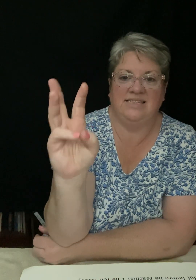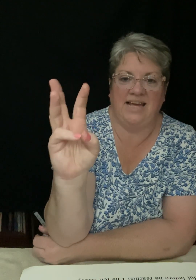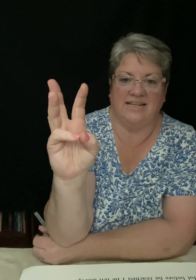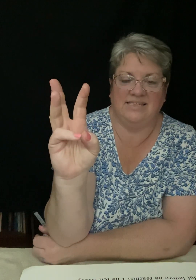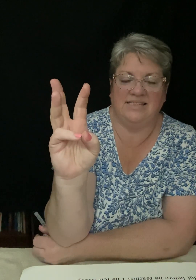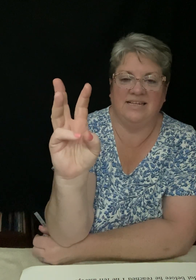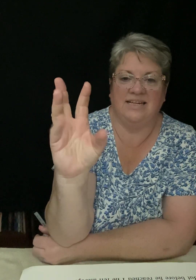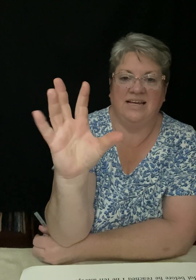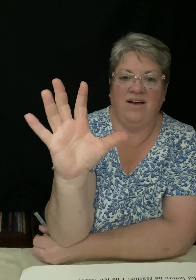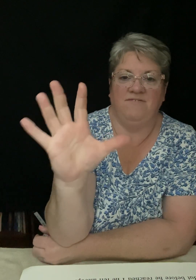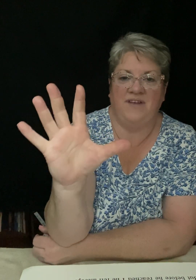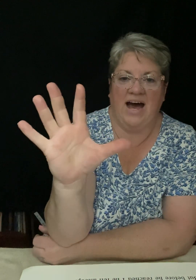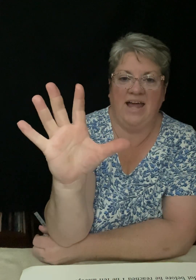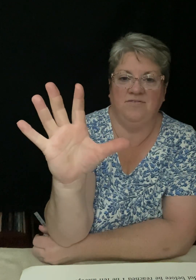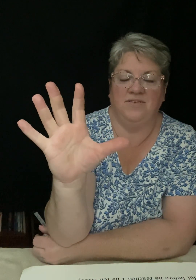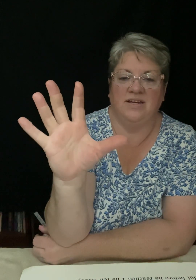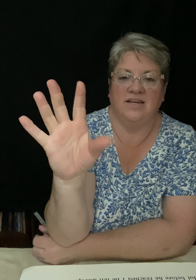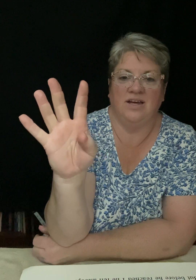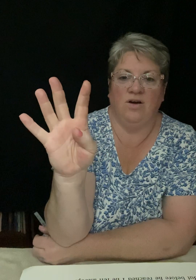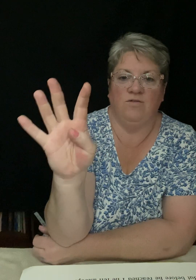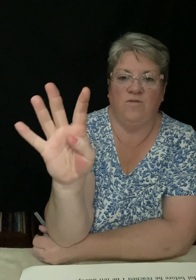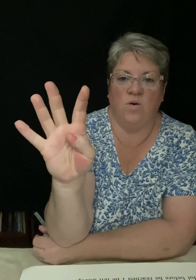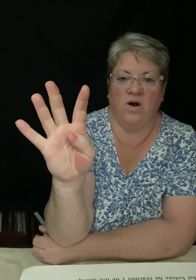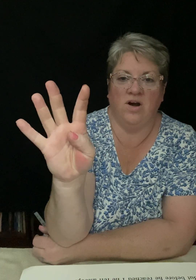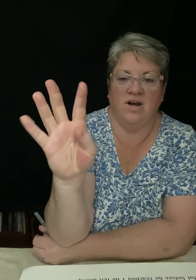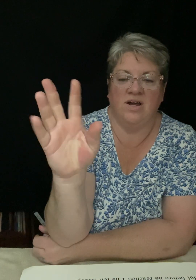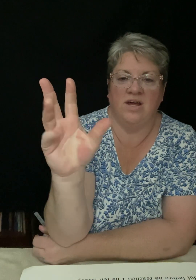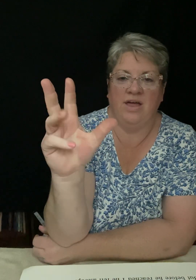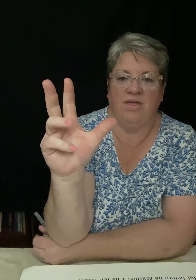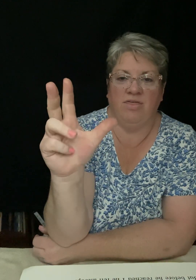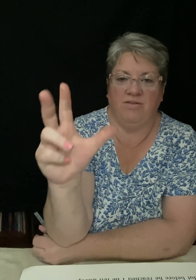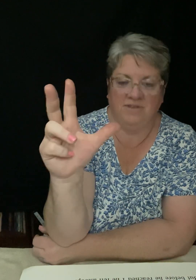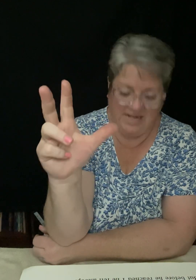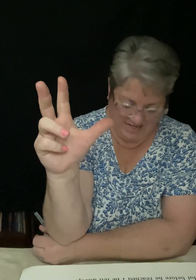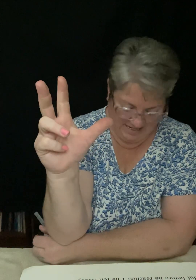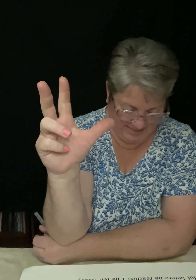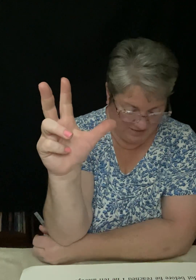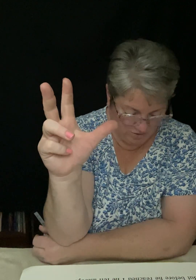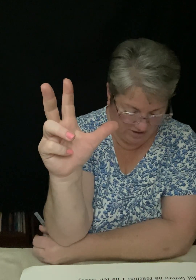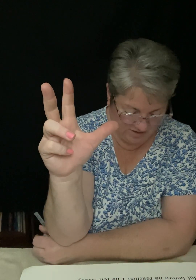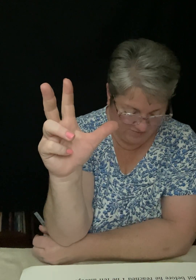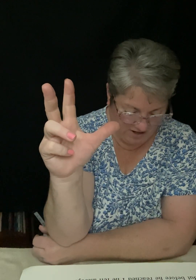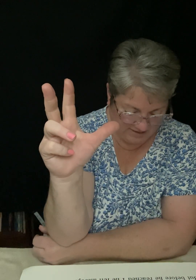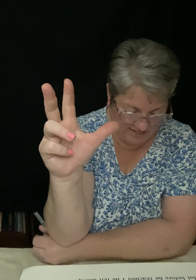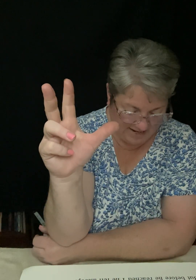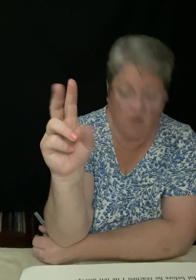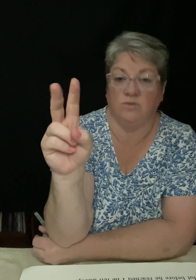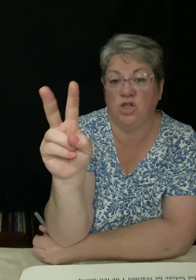6, 5, 4, 3, and that's usually as far as he got. Oh,